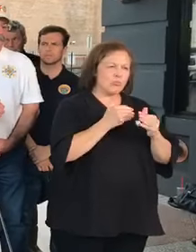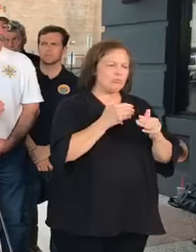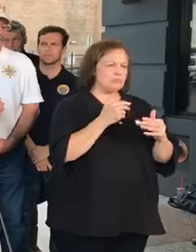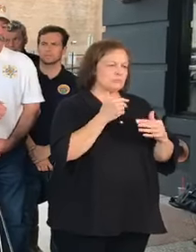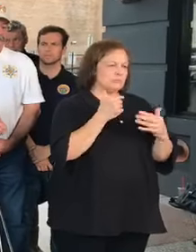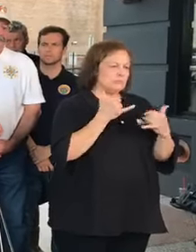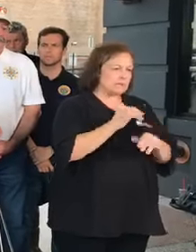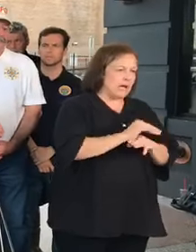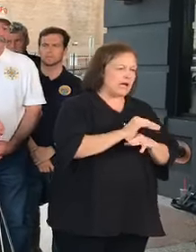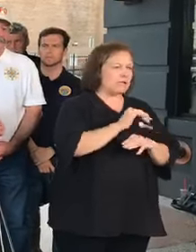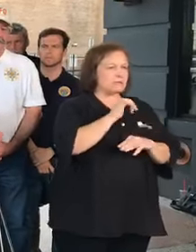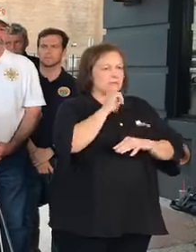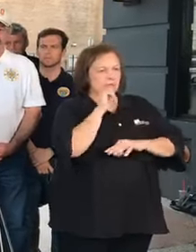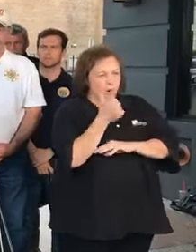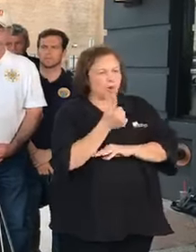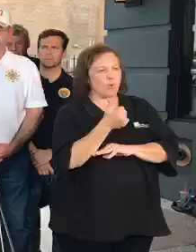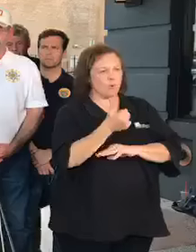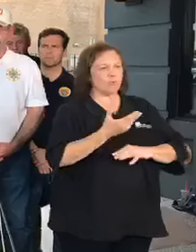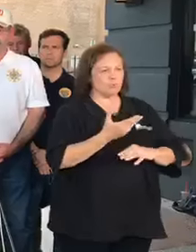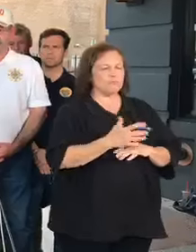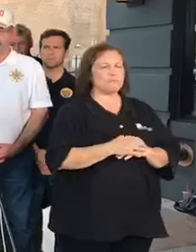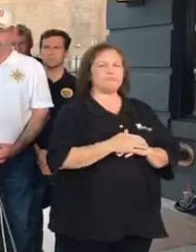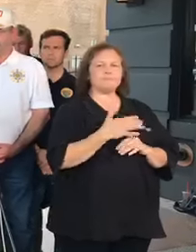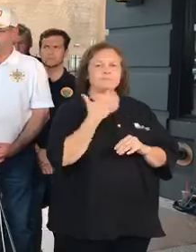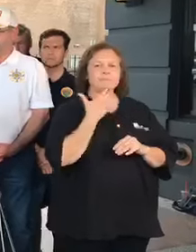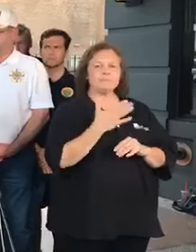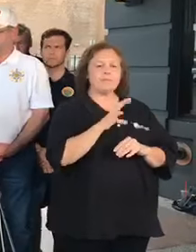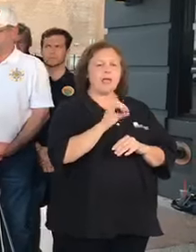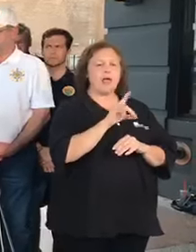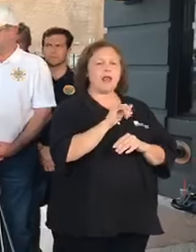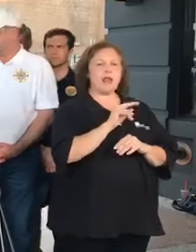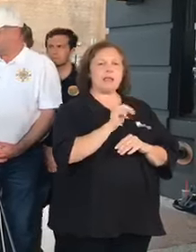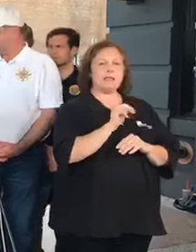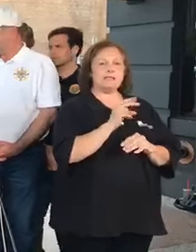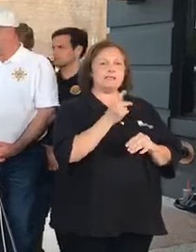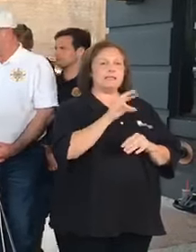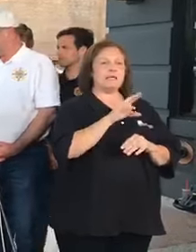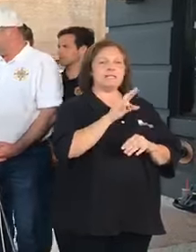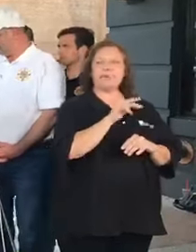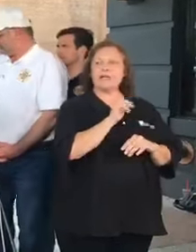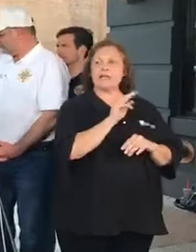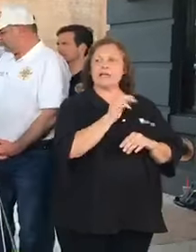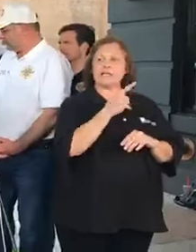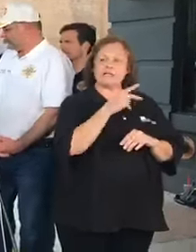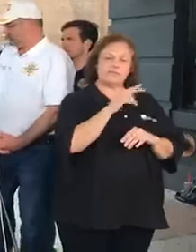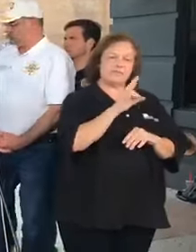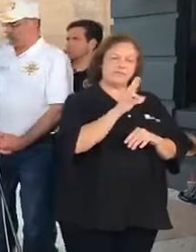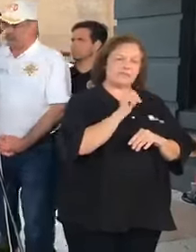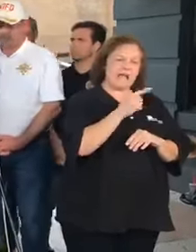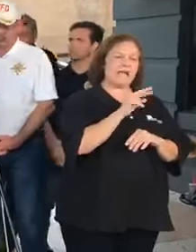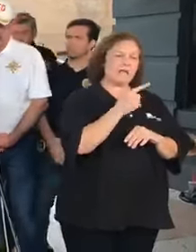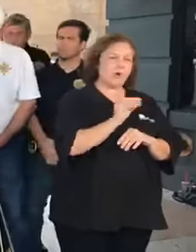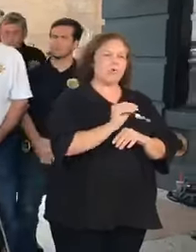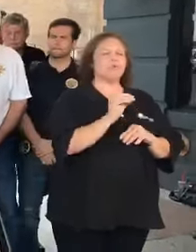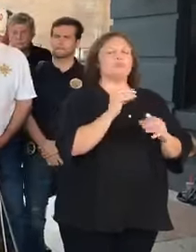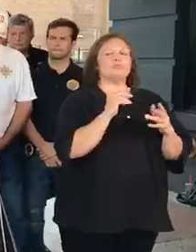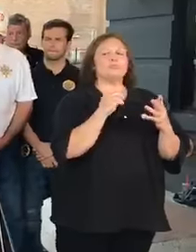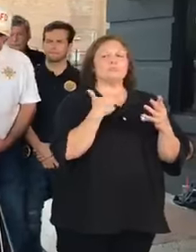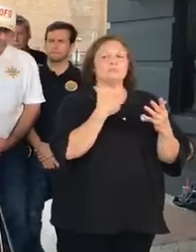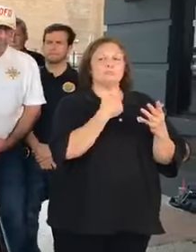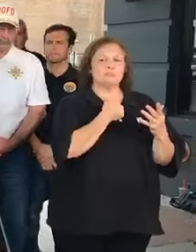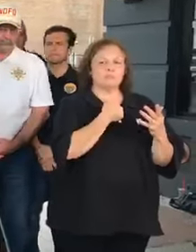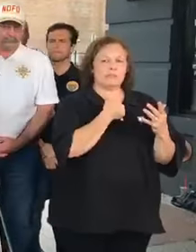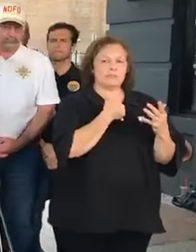tomorrow, through the week. Thank you, Colin. Dr. Begno, can you give us an update? Yes, today